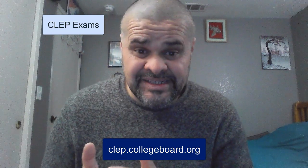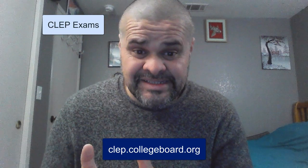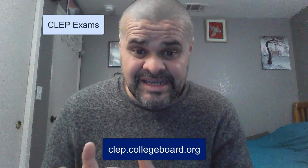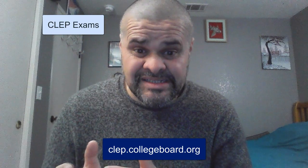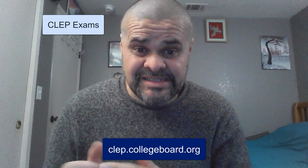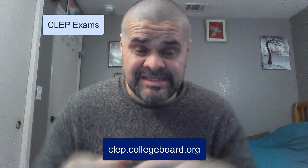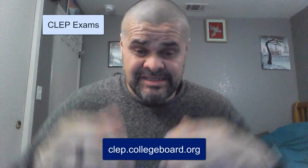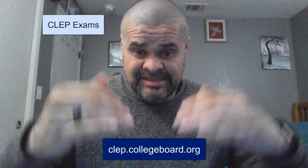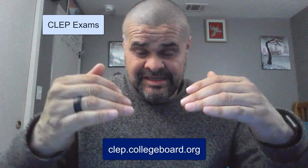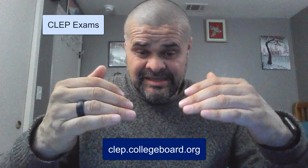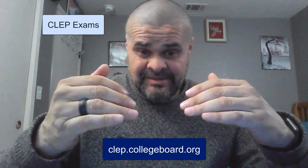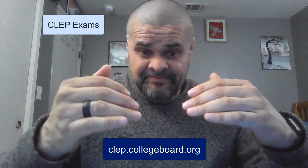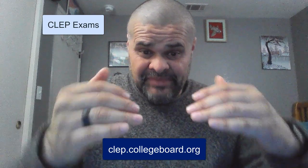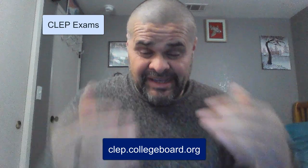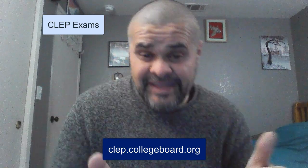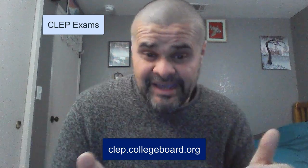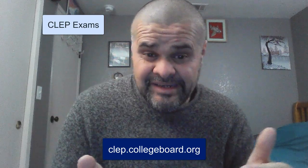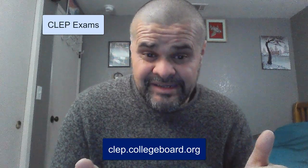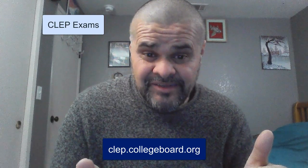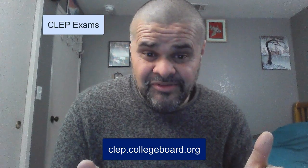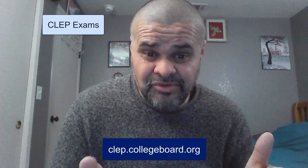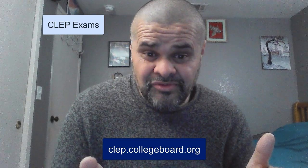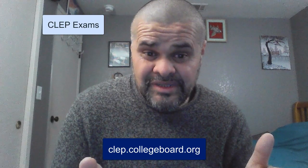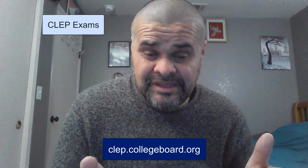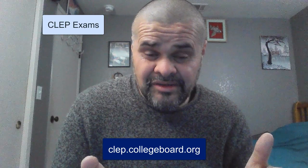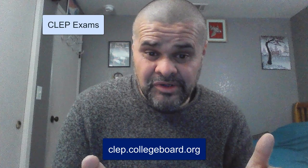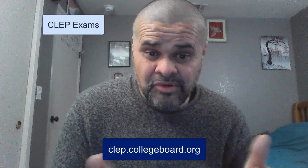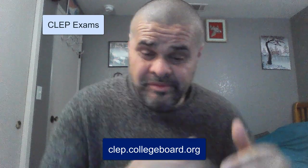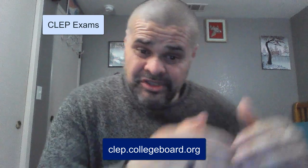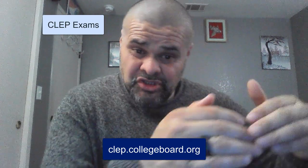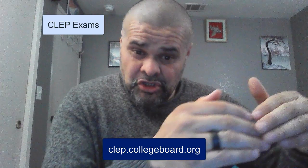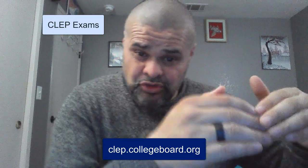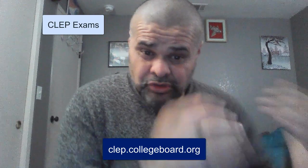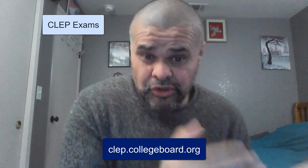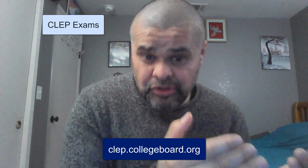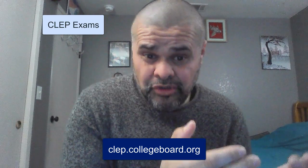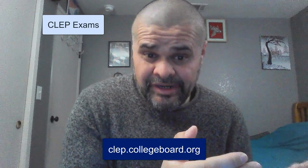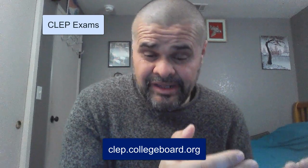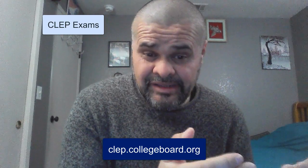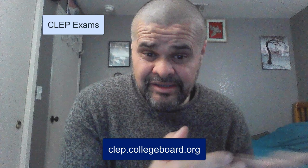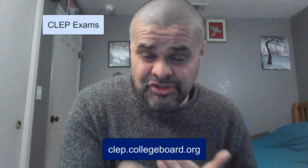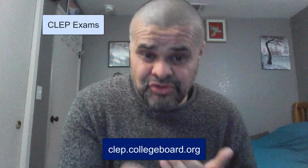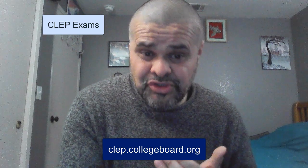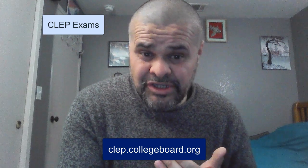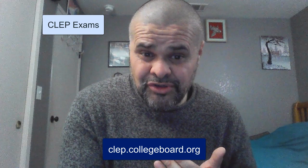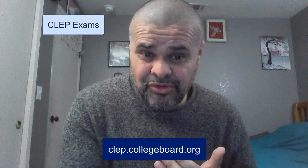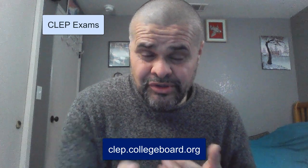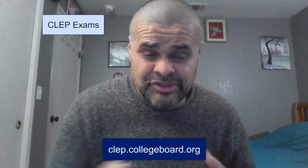take a test, and then if you meet the requirements, you'll earn credit at the institution that you're going